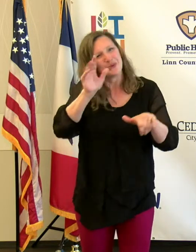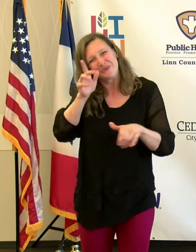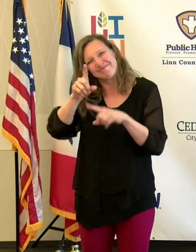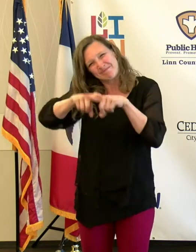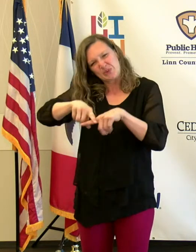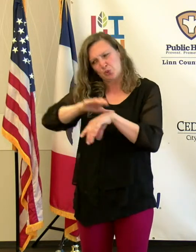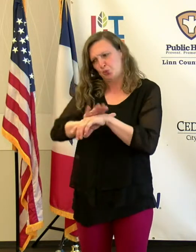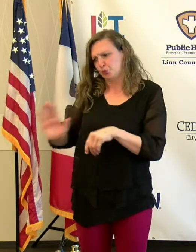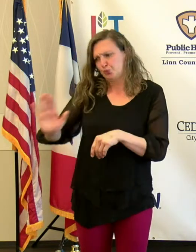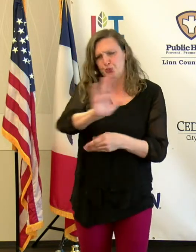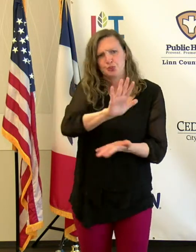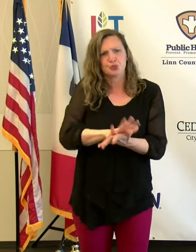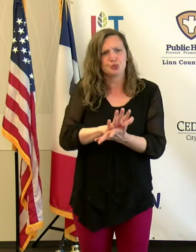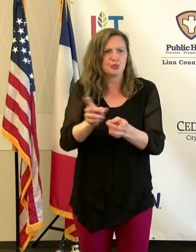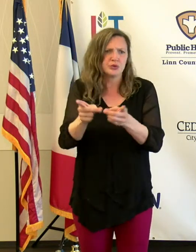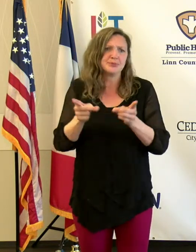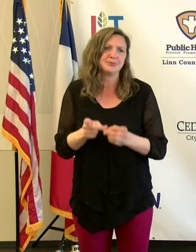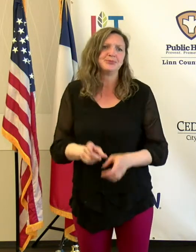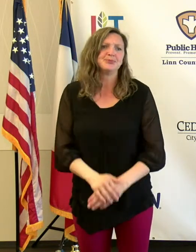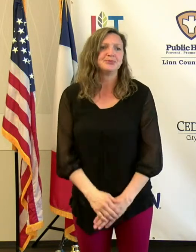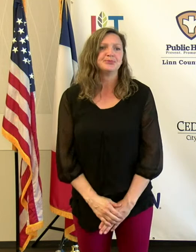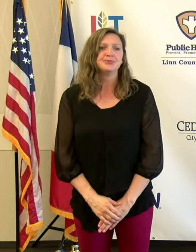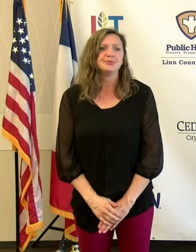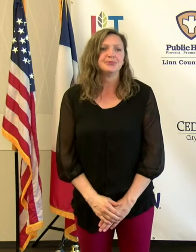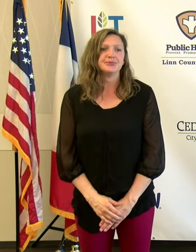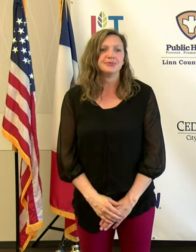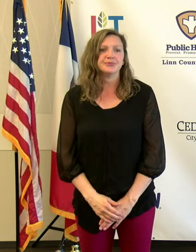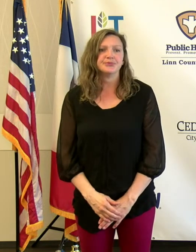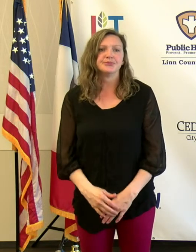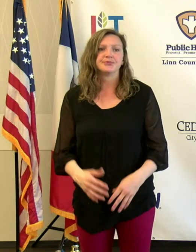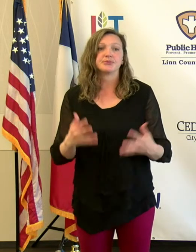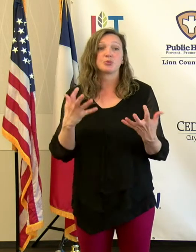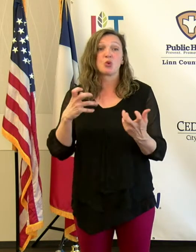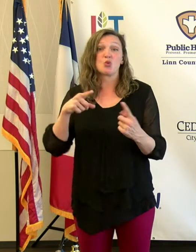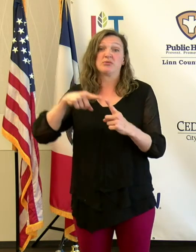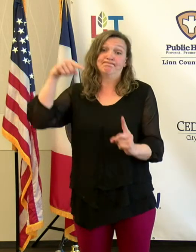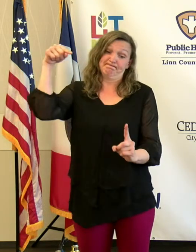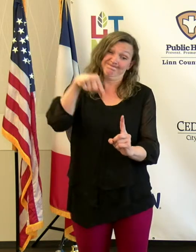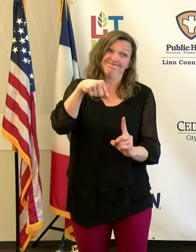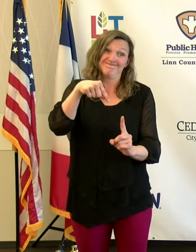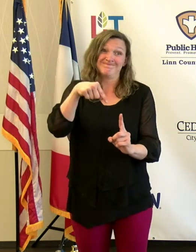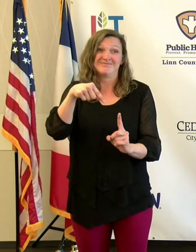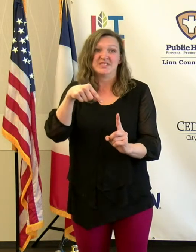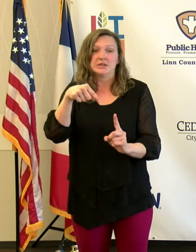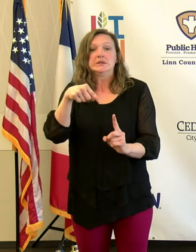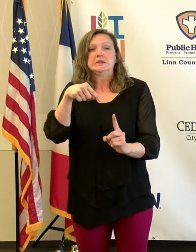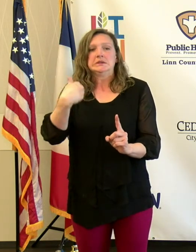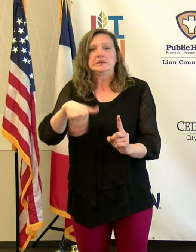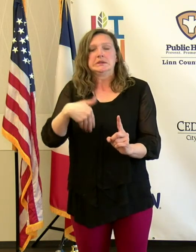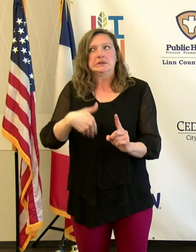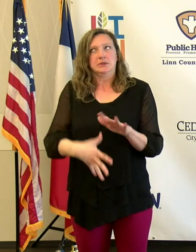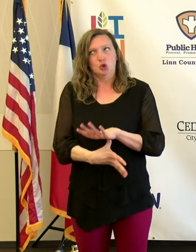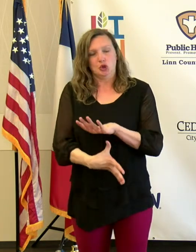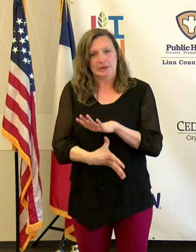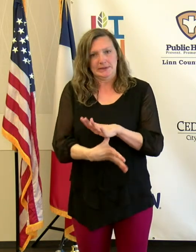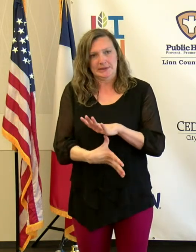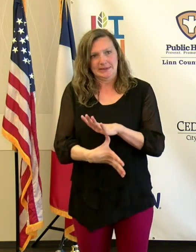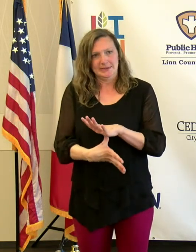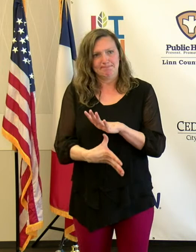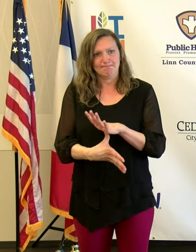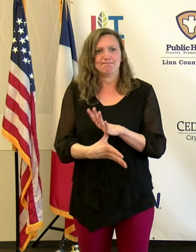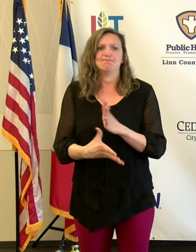I specifically wanted to address seniors and the families of seniors this year. With her April 10th